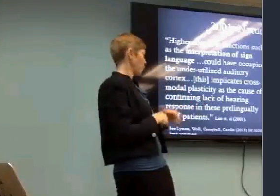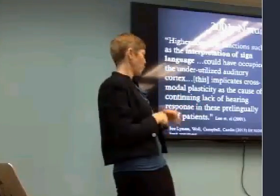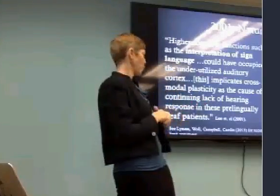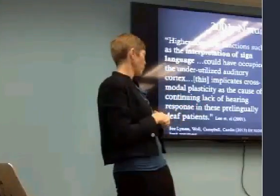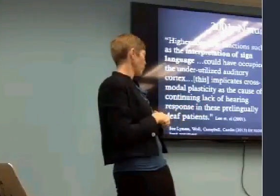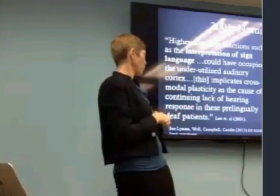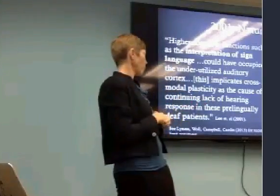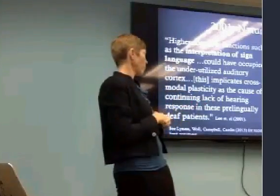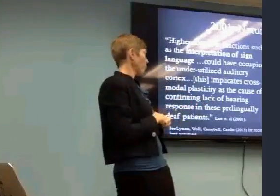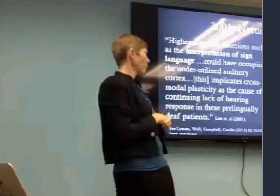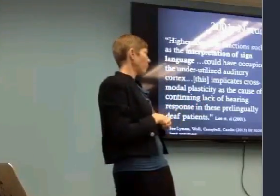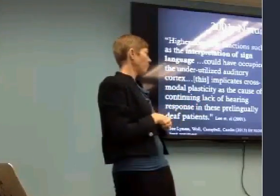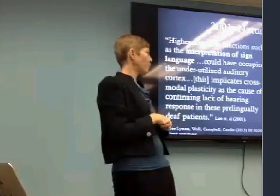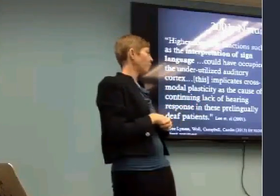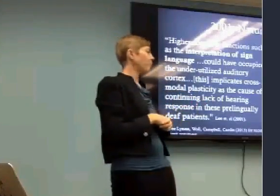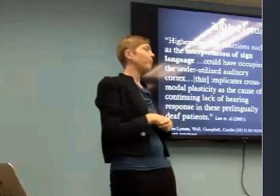argues this point of view.